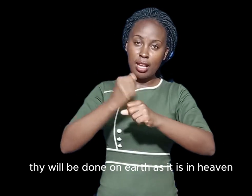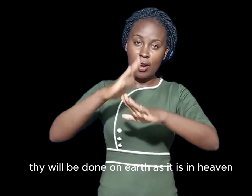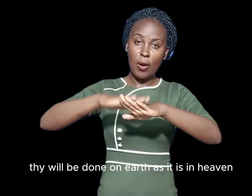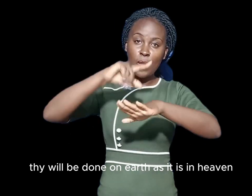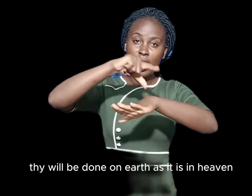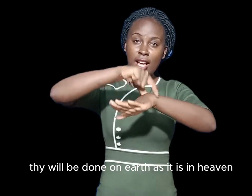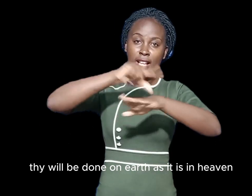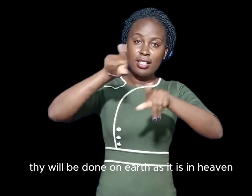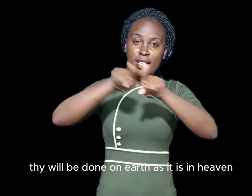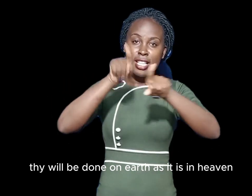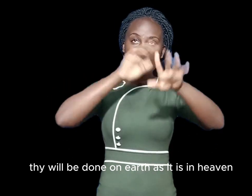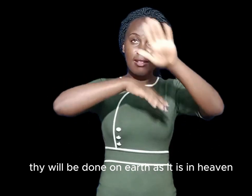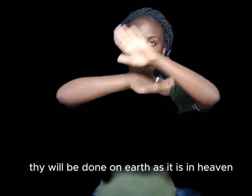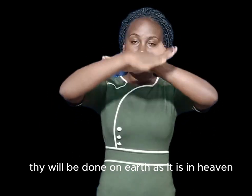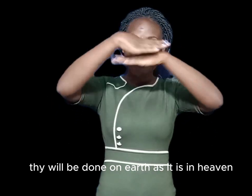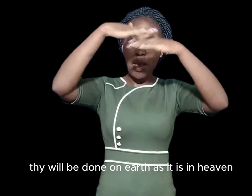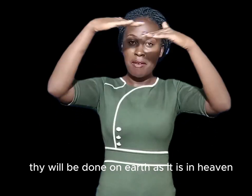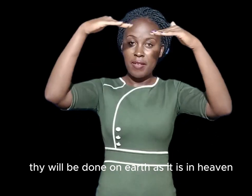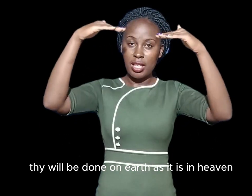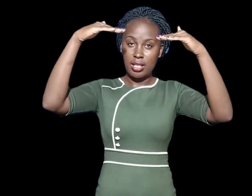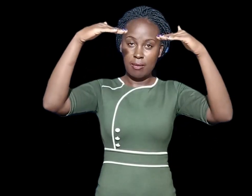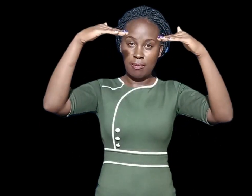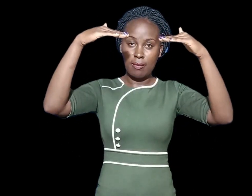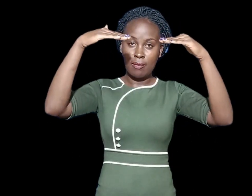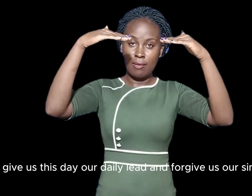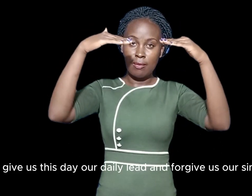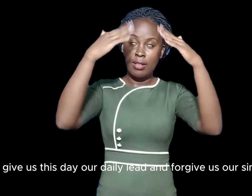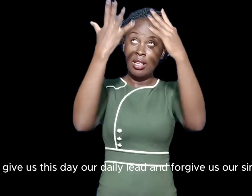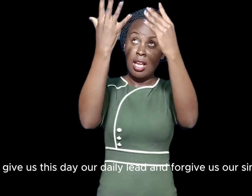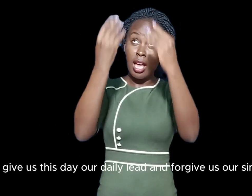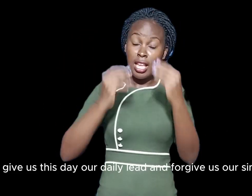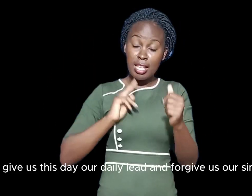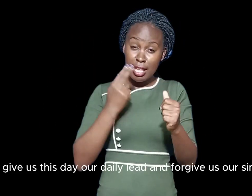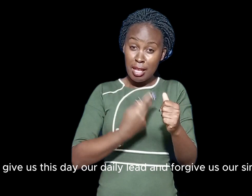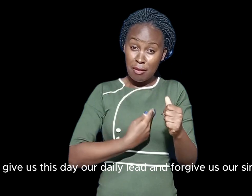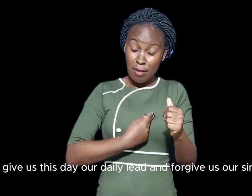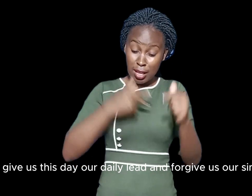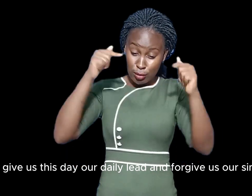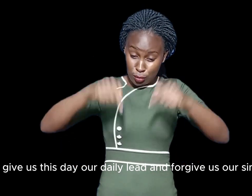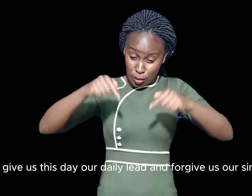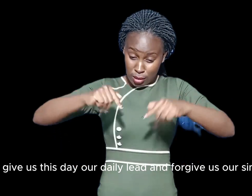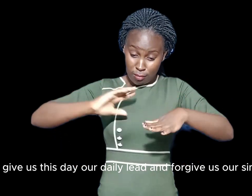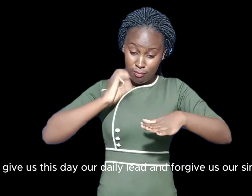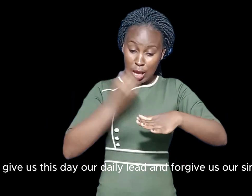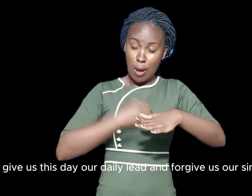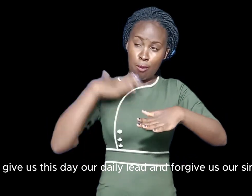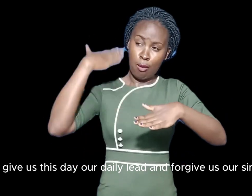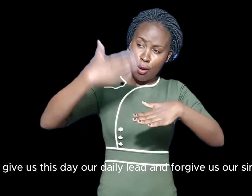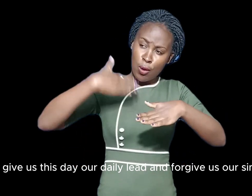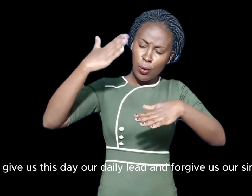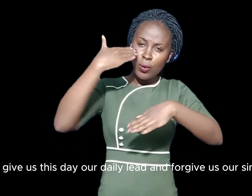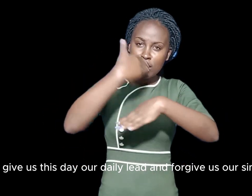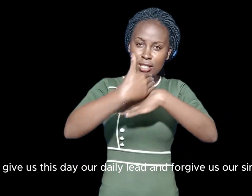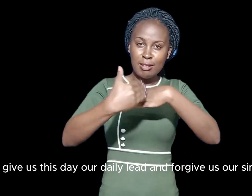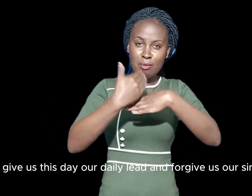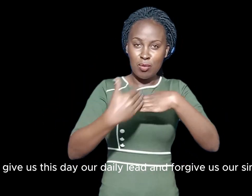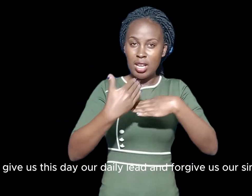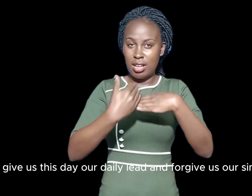as it is In heaven Give us this day Our daily bread And